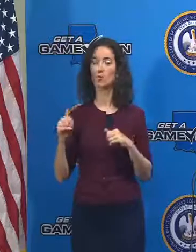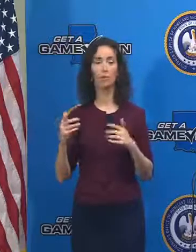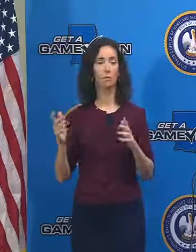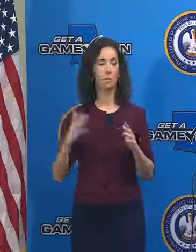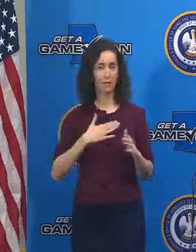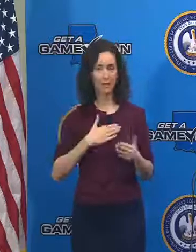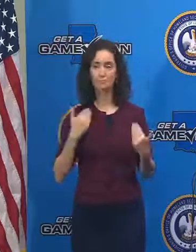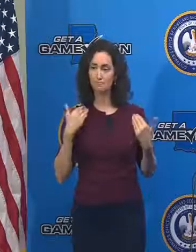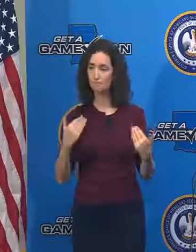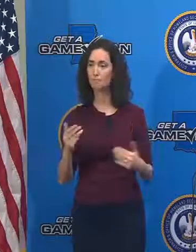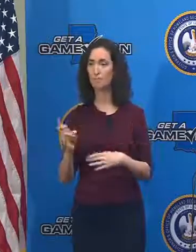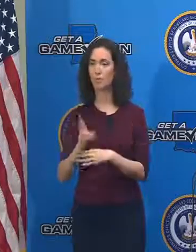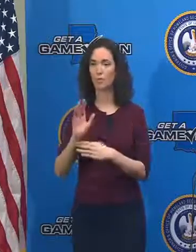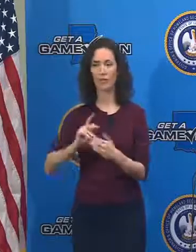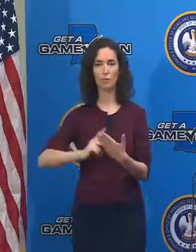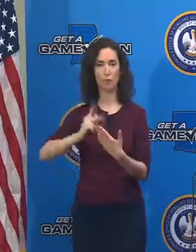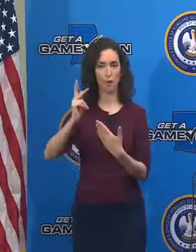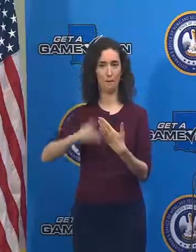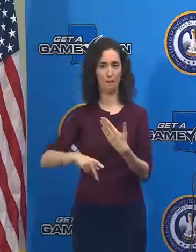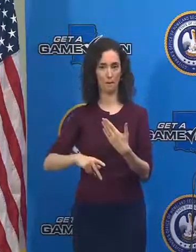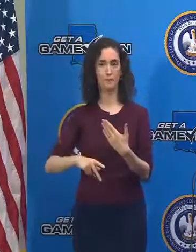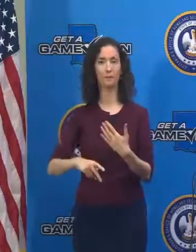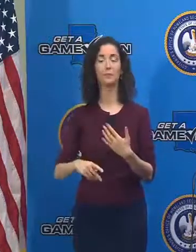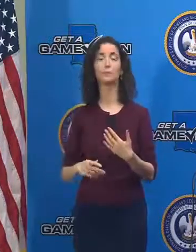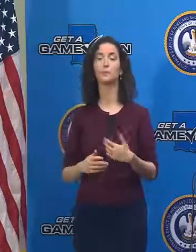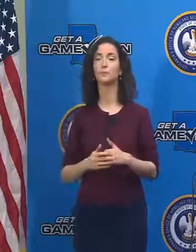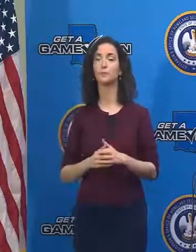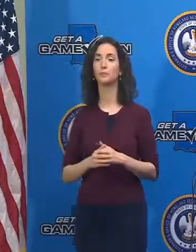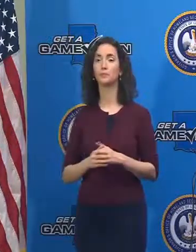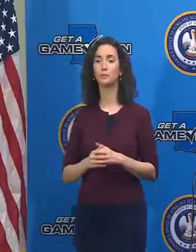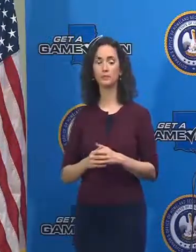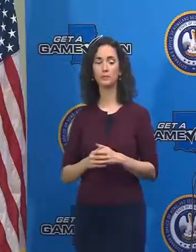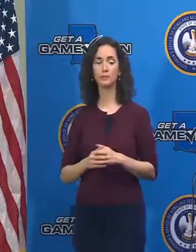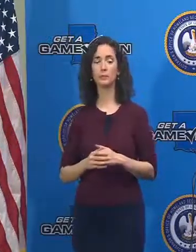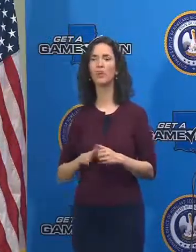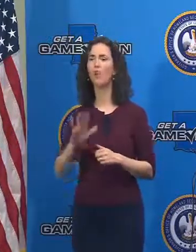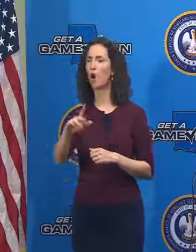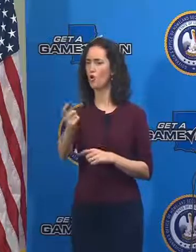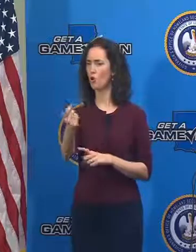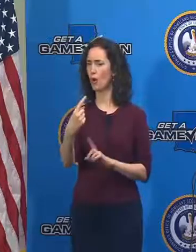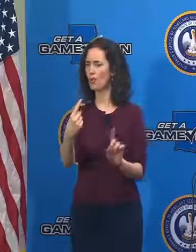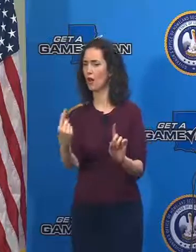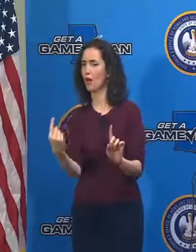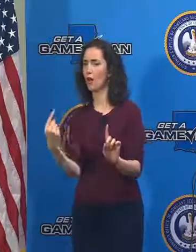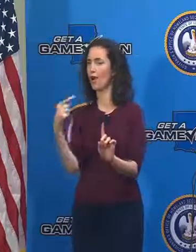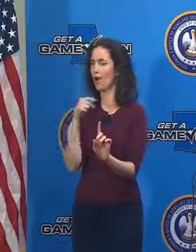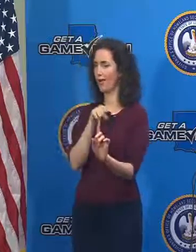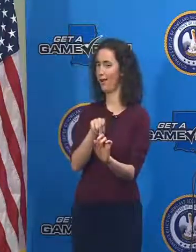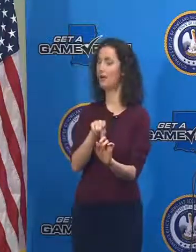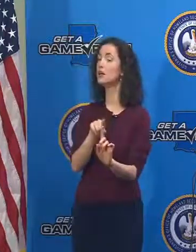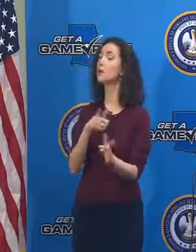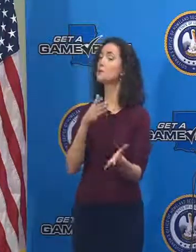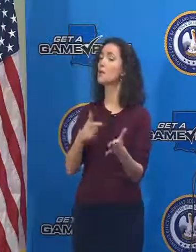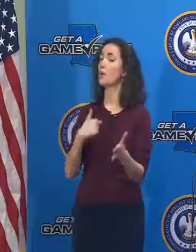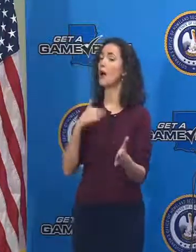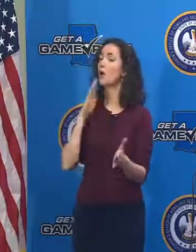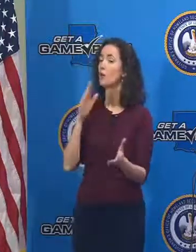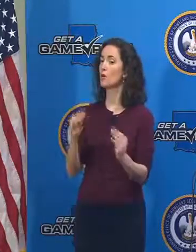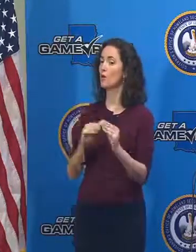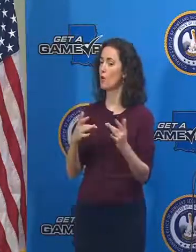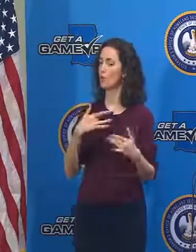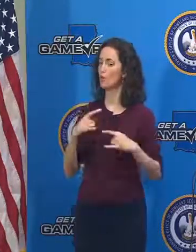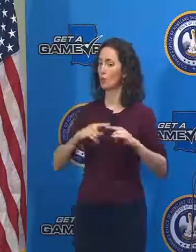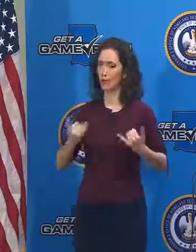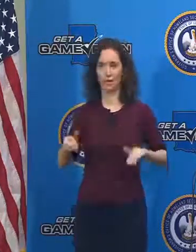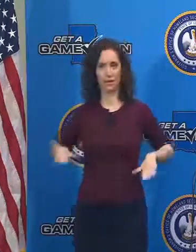program, and I might, to get back to your original question, have additional concerns. I don't at the